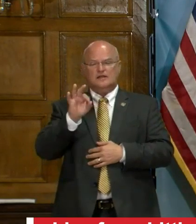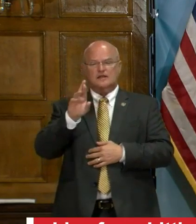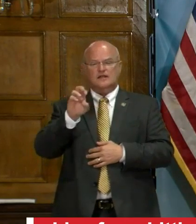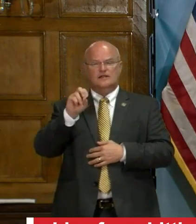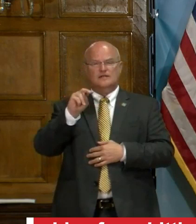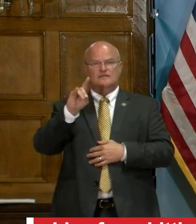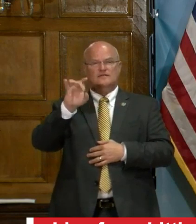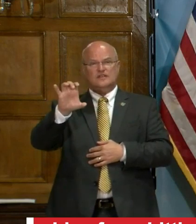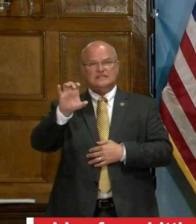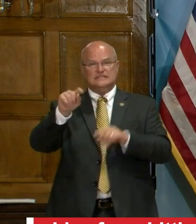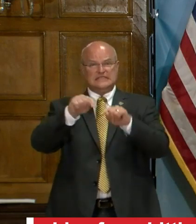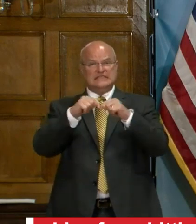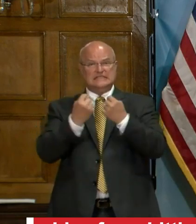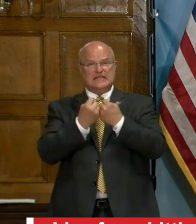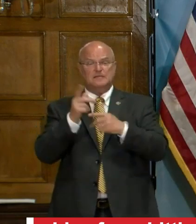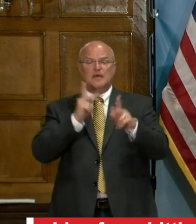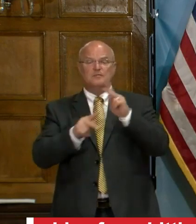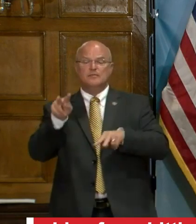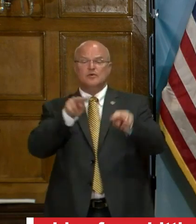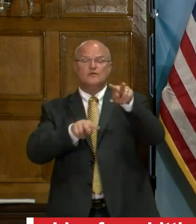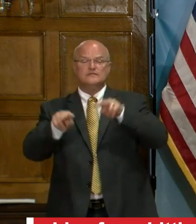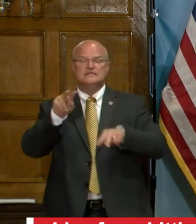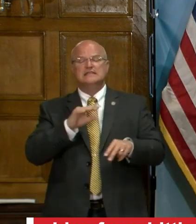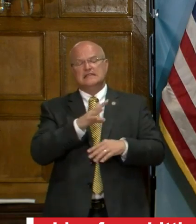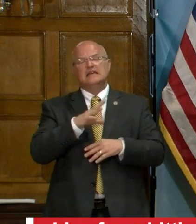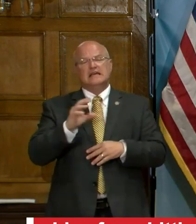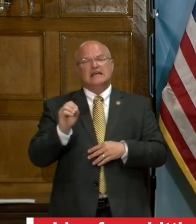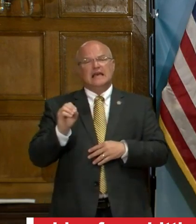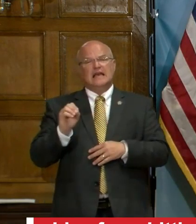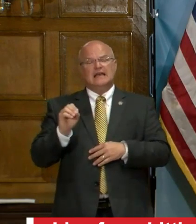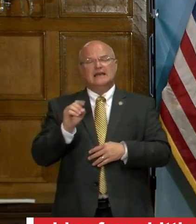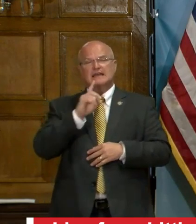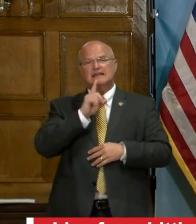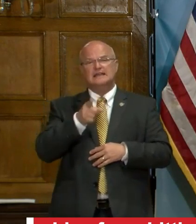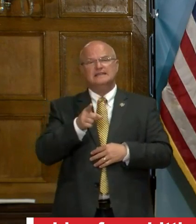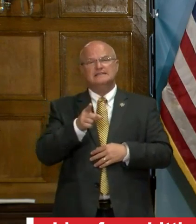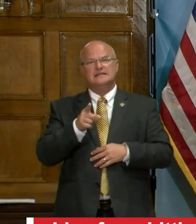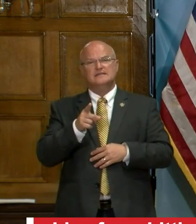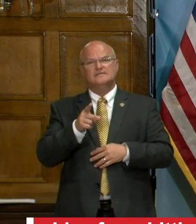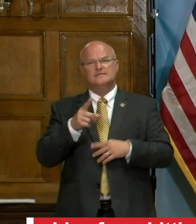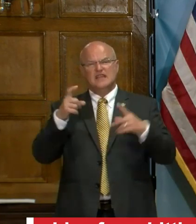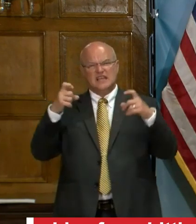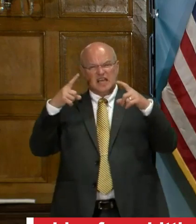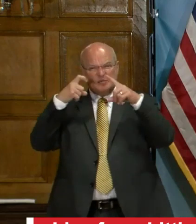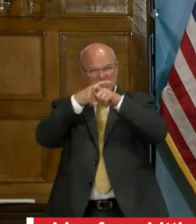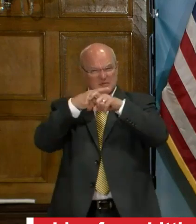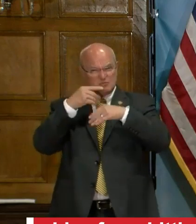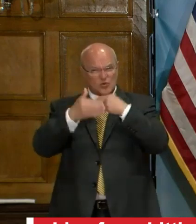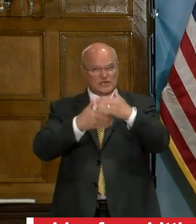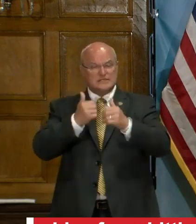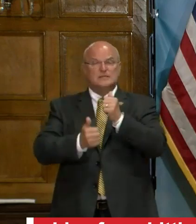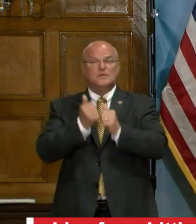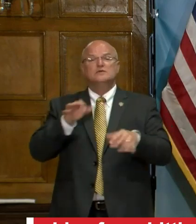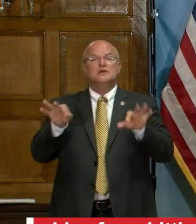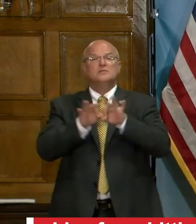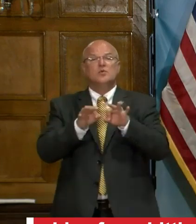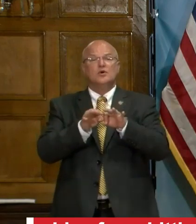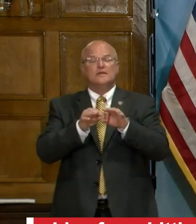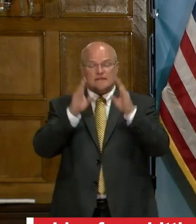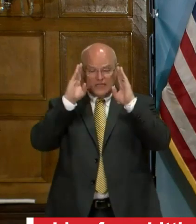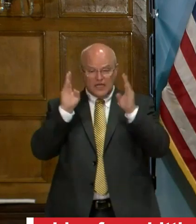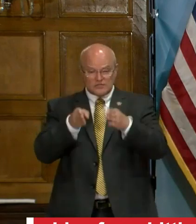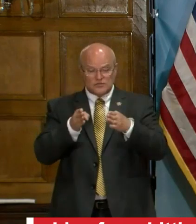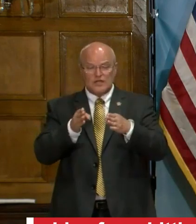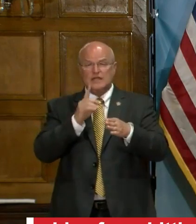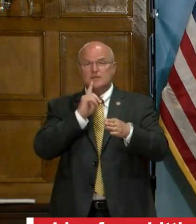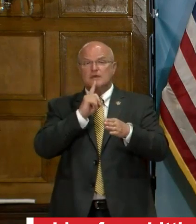team and those that are overseeing this. And it's a complicated process. The most important thing that they've